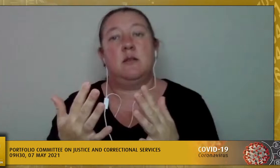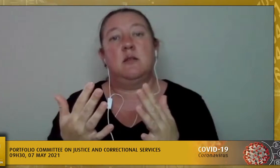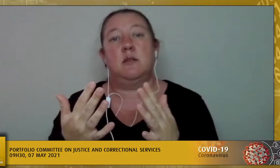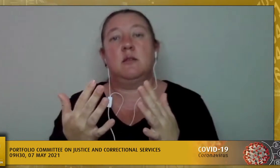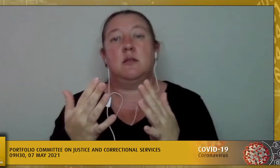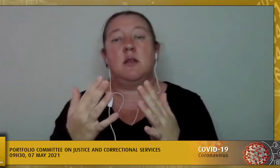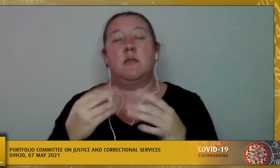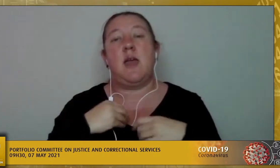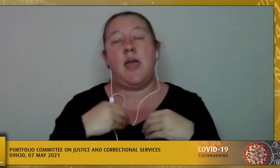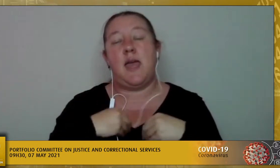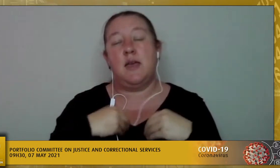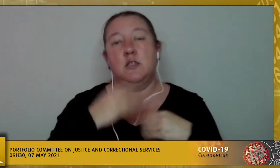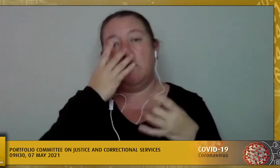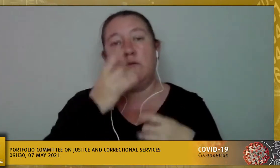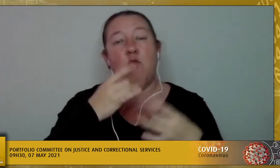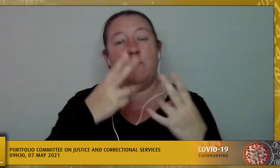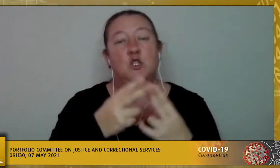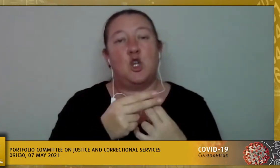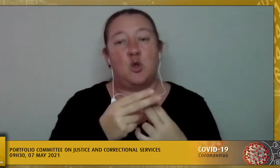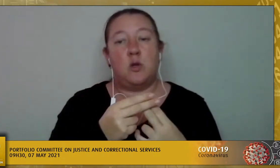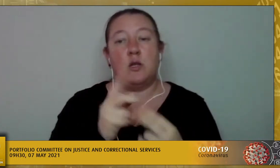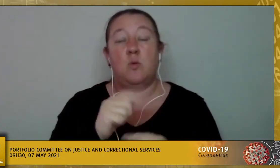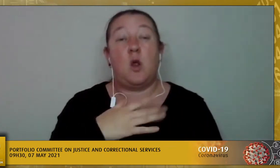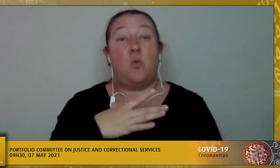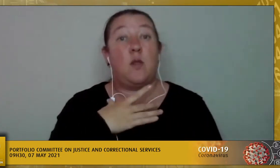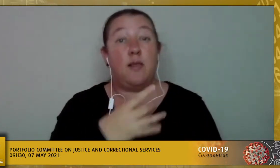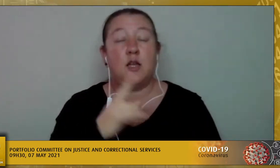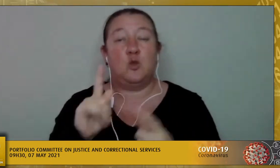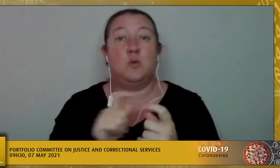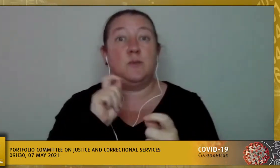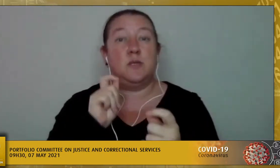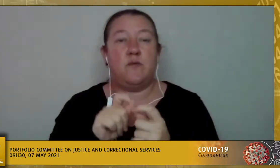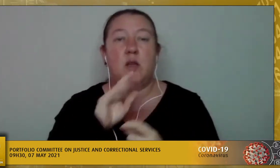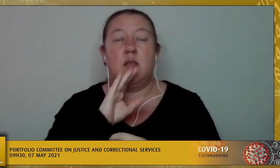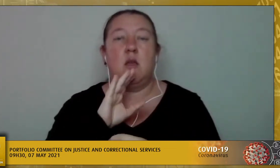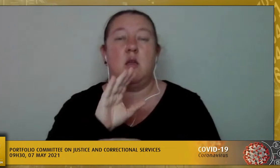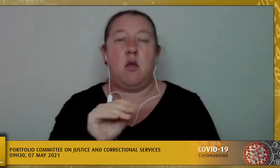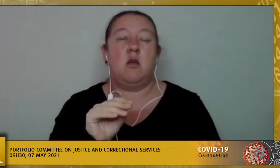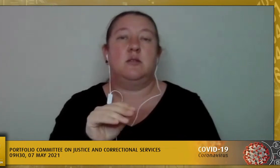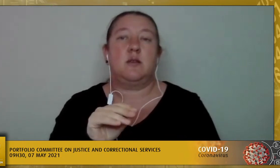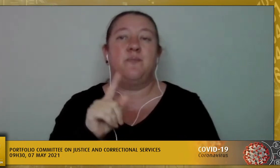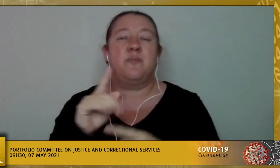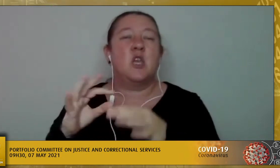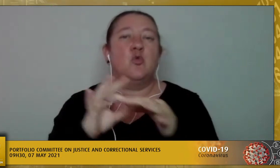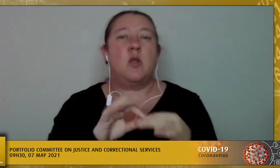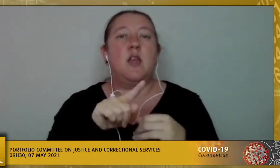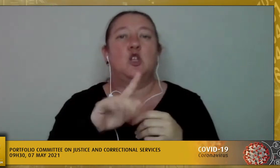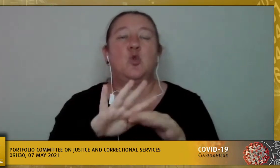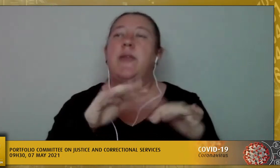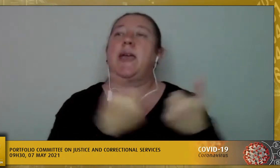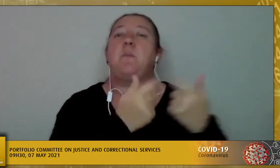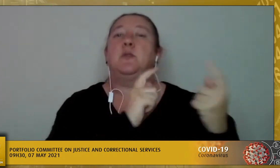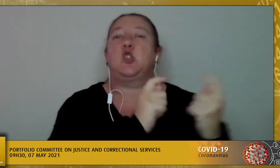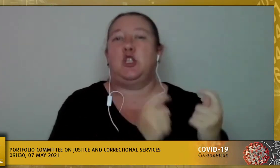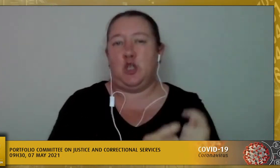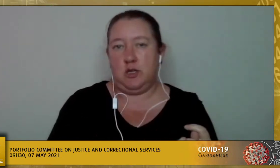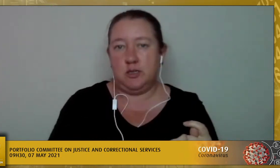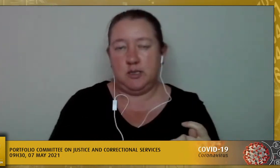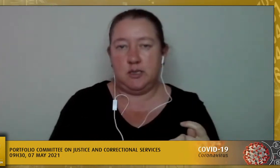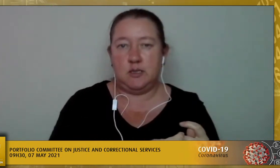the asset footage unit what I would like to specifically ask is relating to the game changers